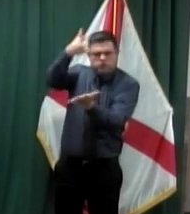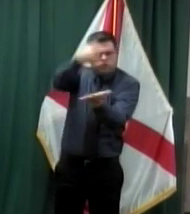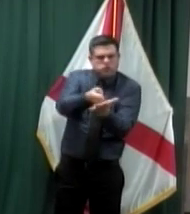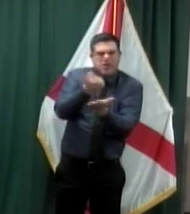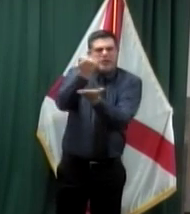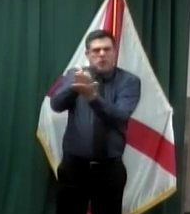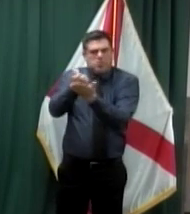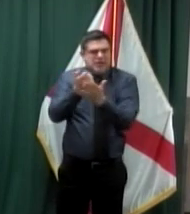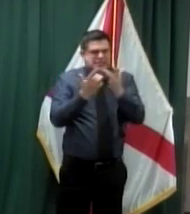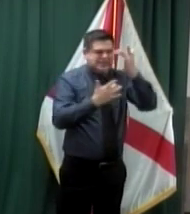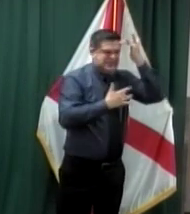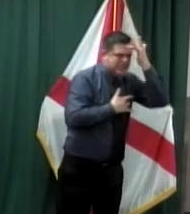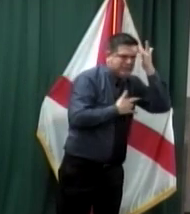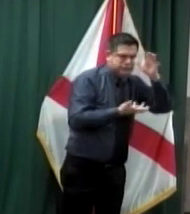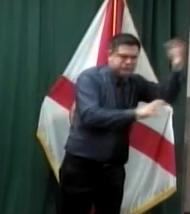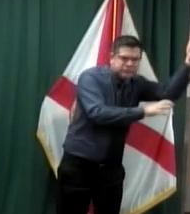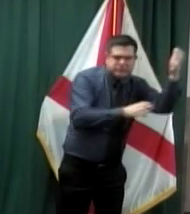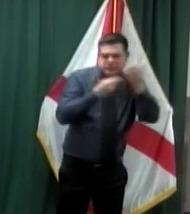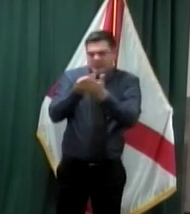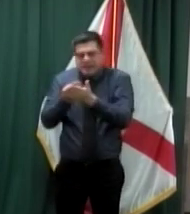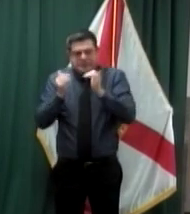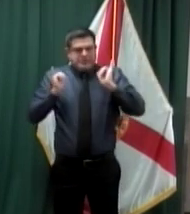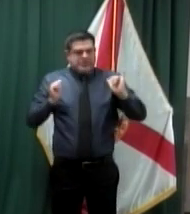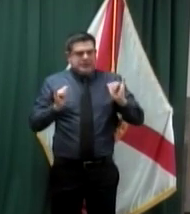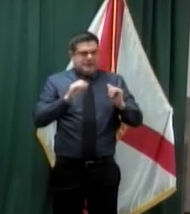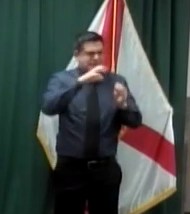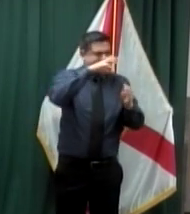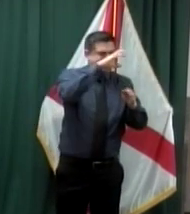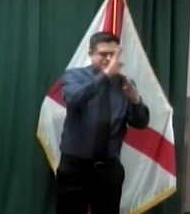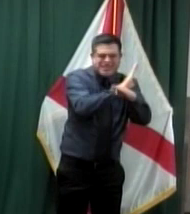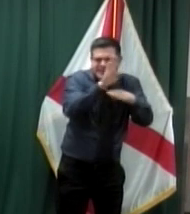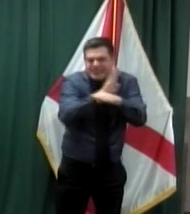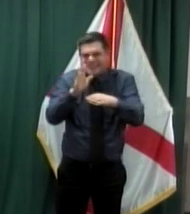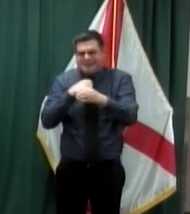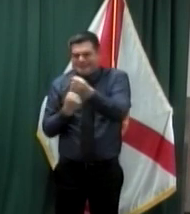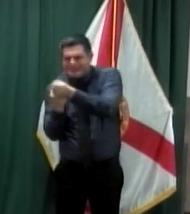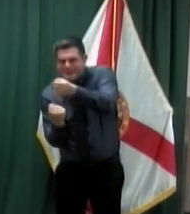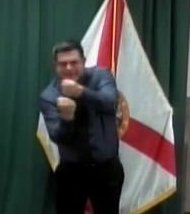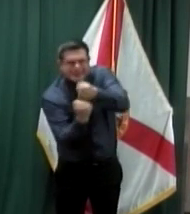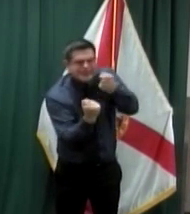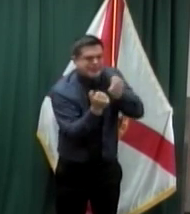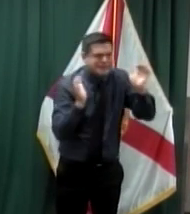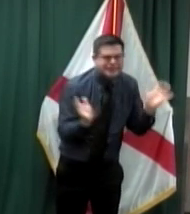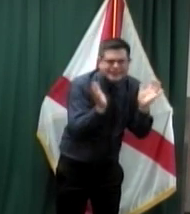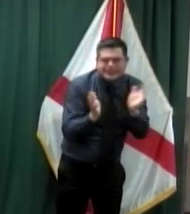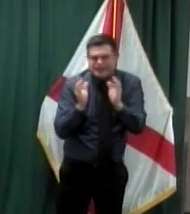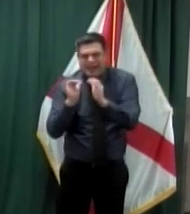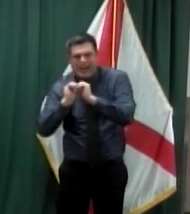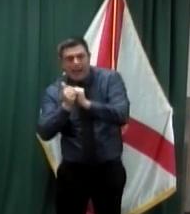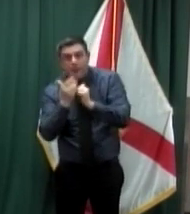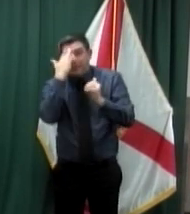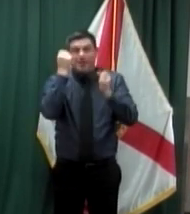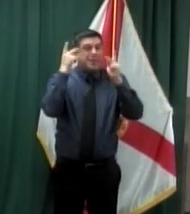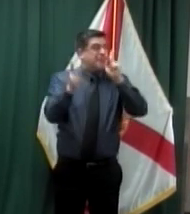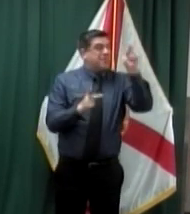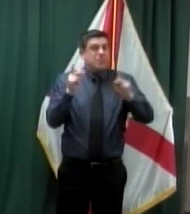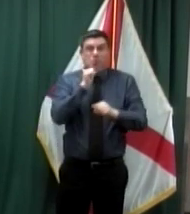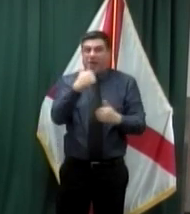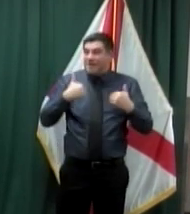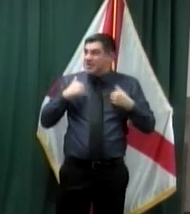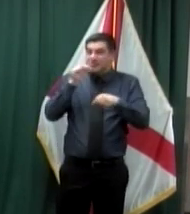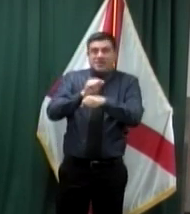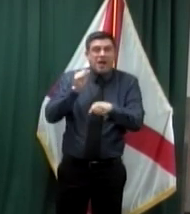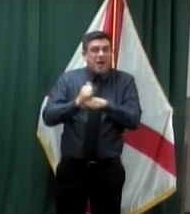way. Otherwise, we all know that a lot of people are hurting from lost jobs, as well as many have either closed their